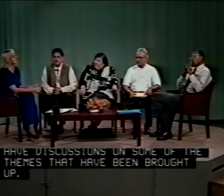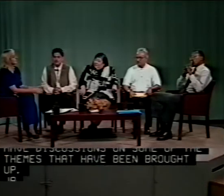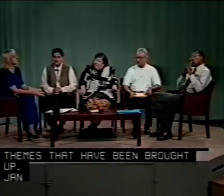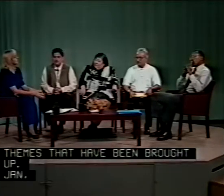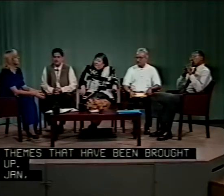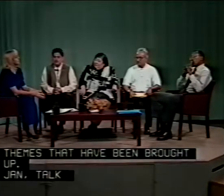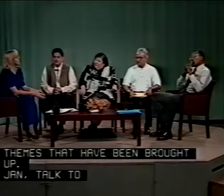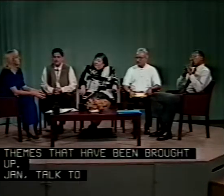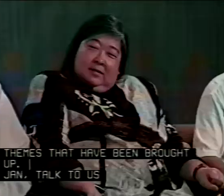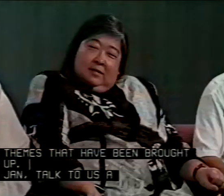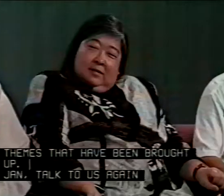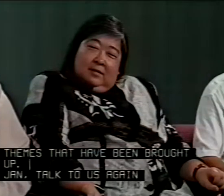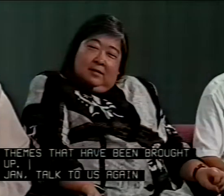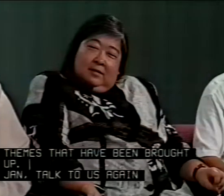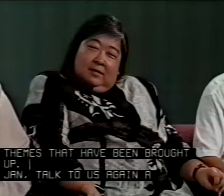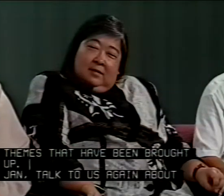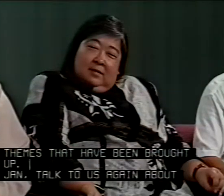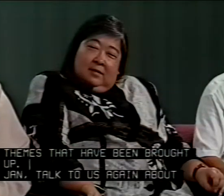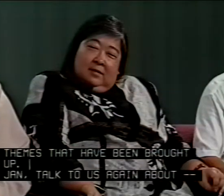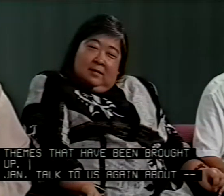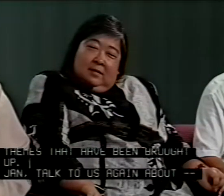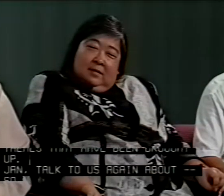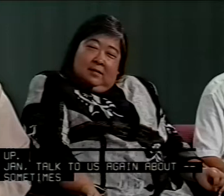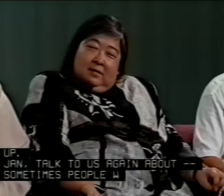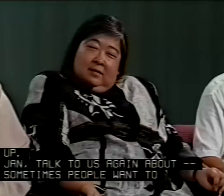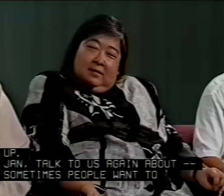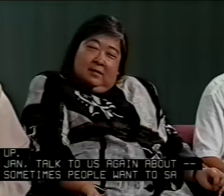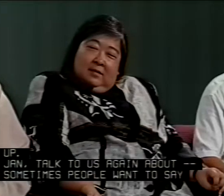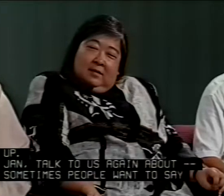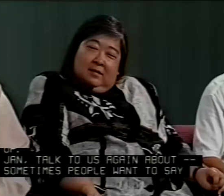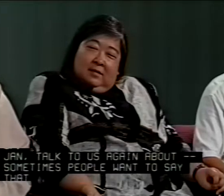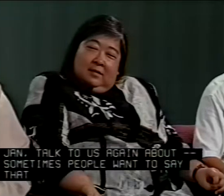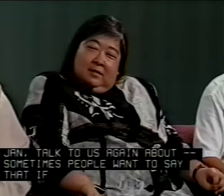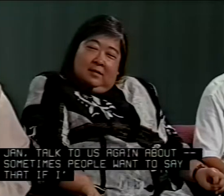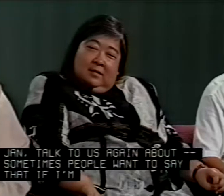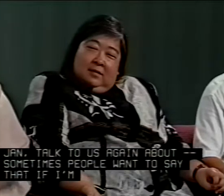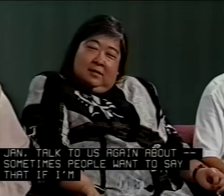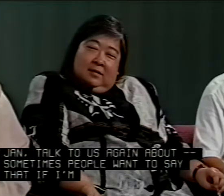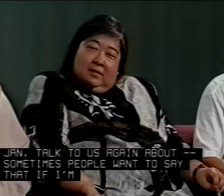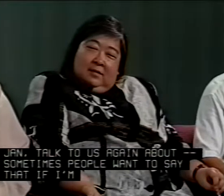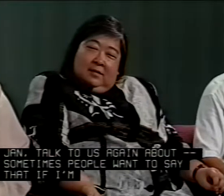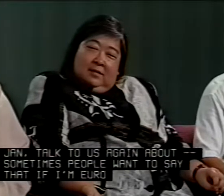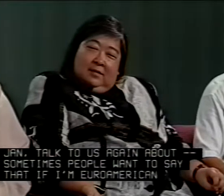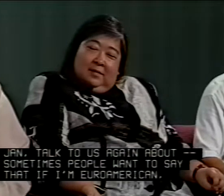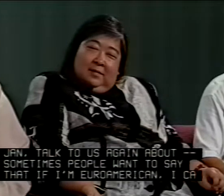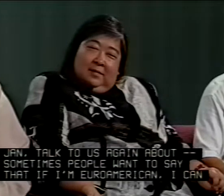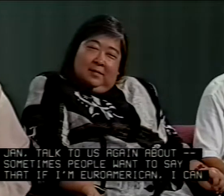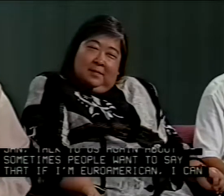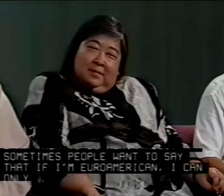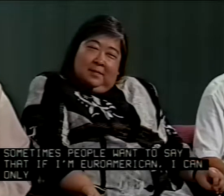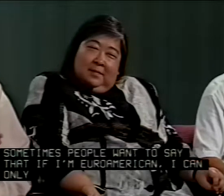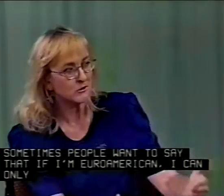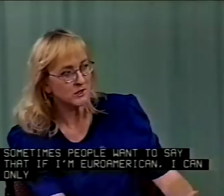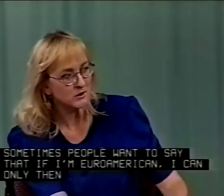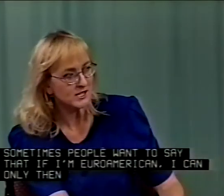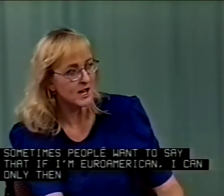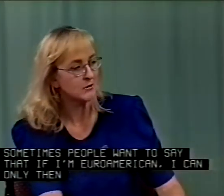sometimes people want to say that if I'm Euro-American, I can only then interpret in Euro-American situations. Is that really what's happening